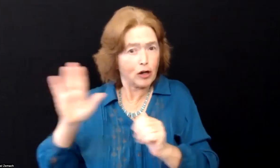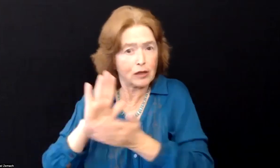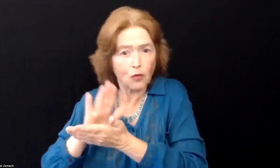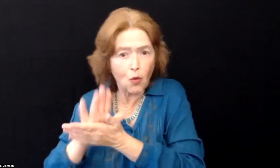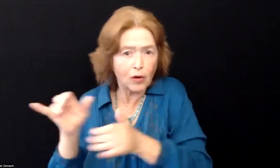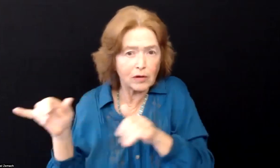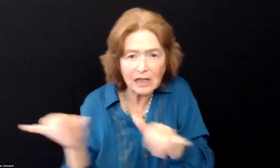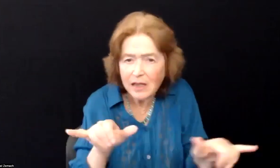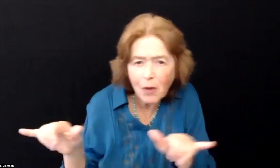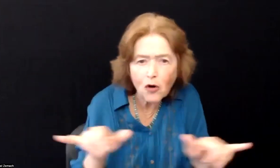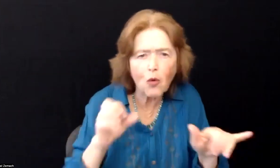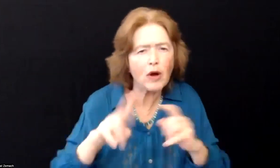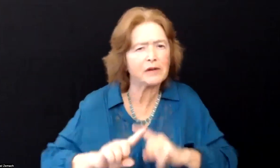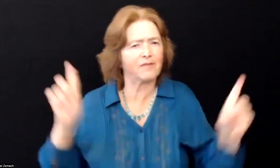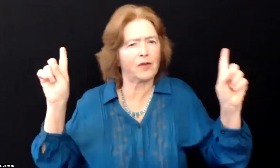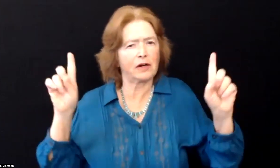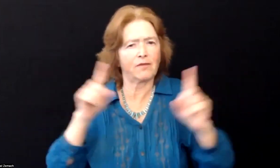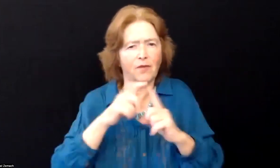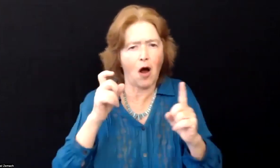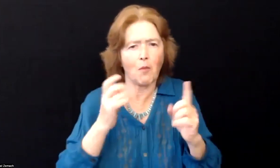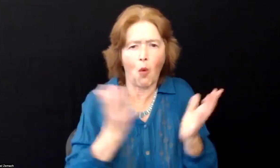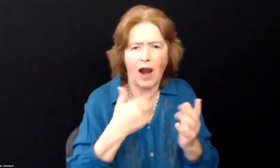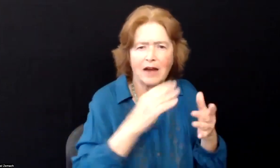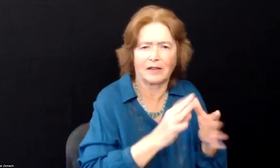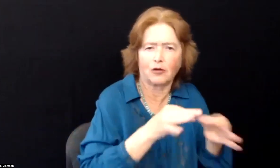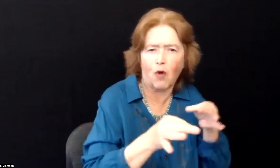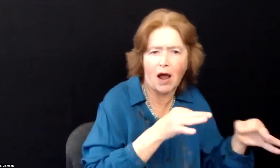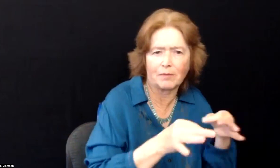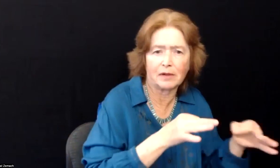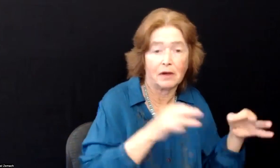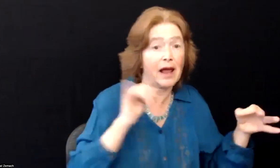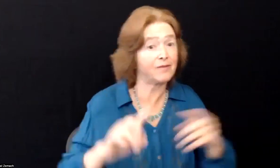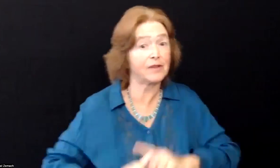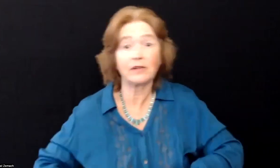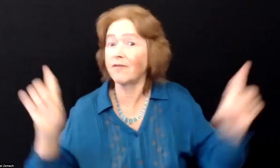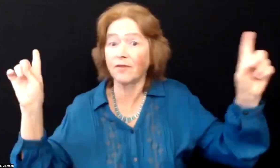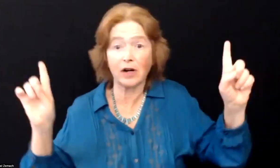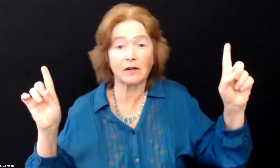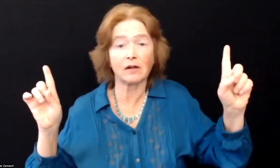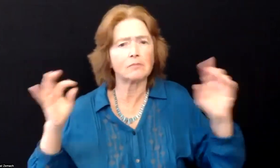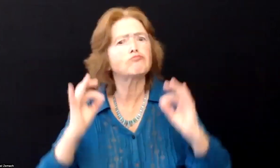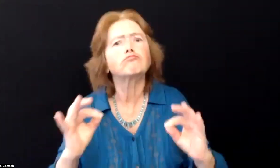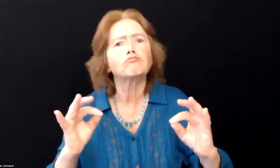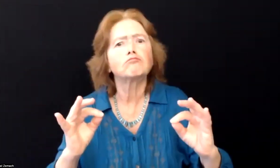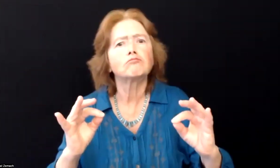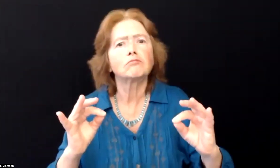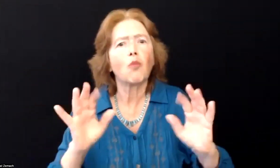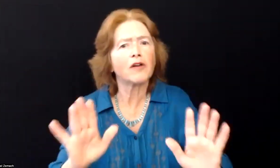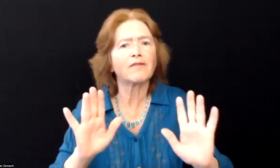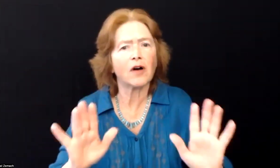families maybe can see, okay, all right, is this my school the same as what Rachel's describing in her book, or is it